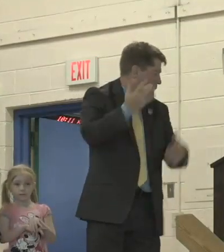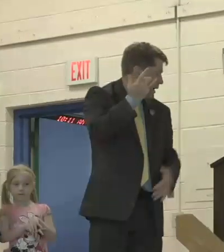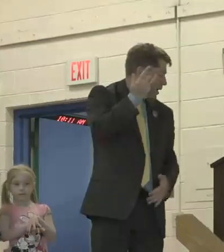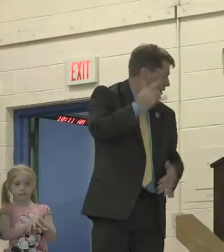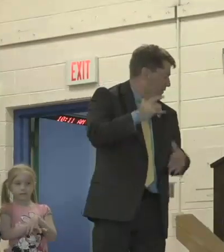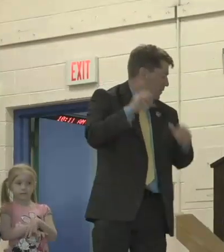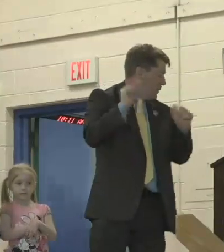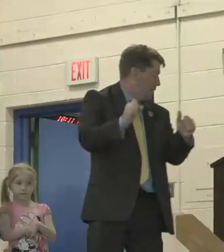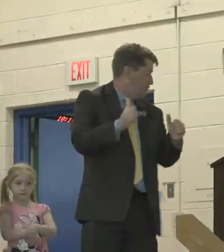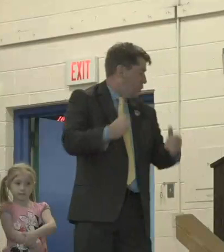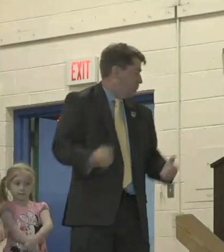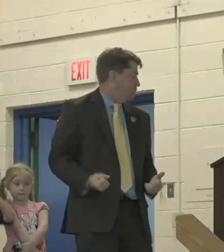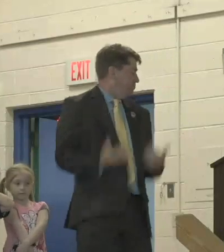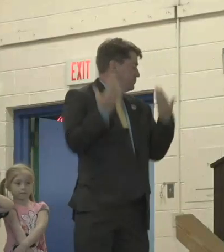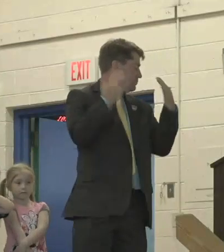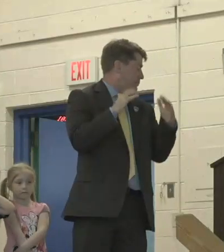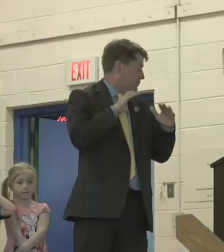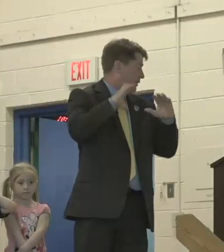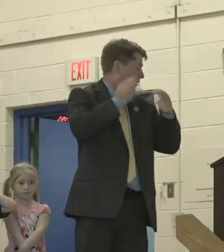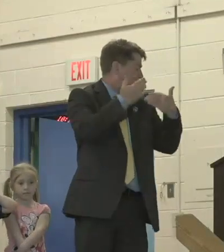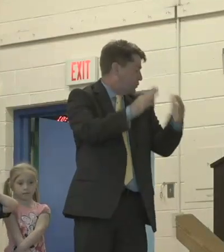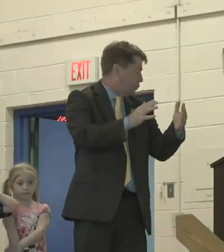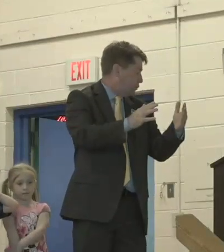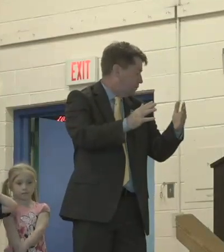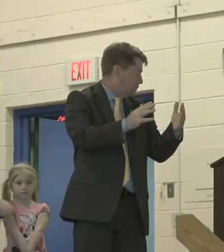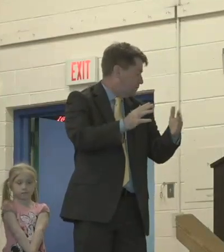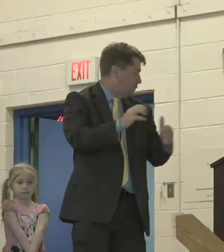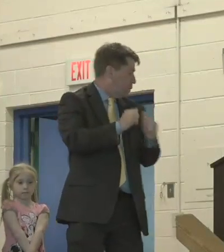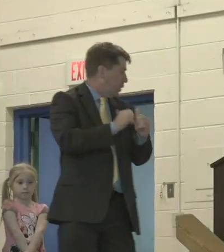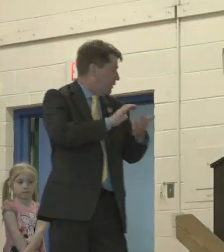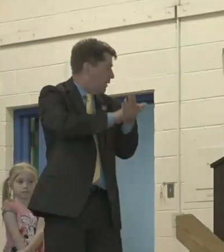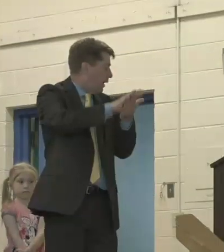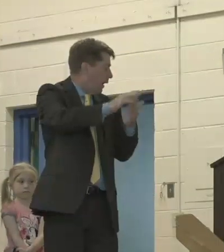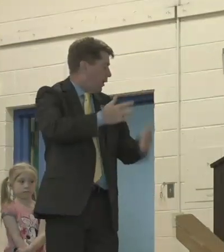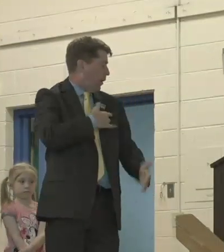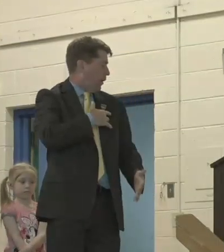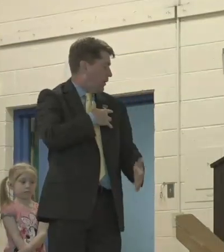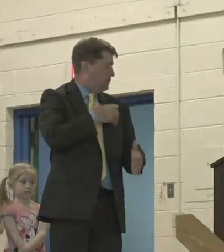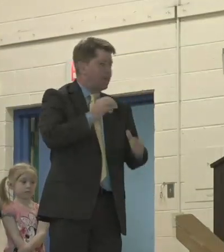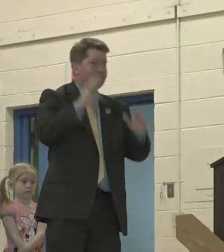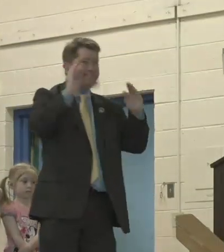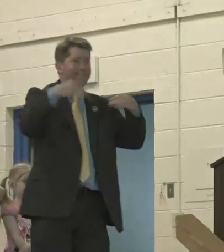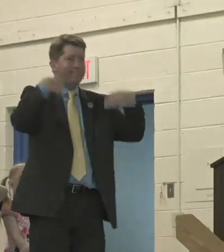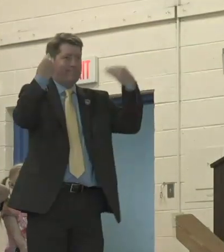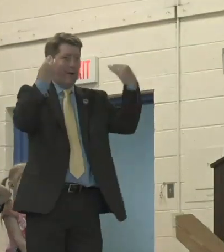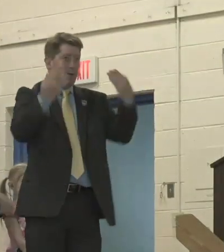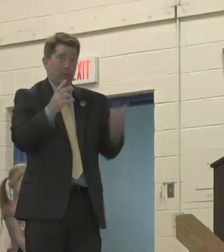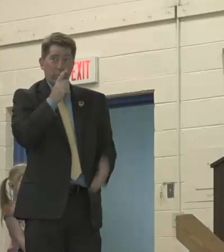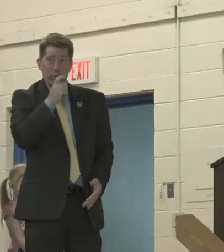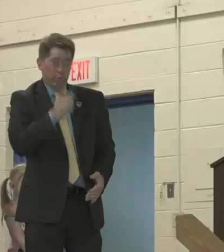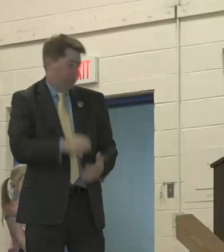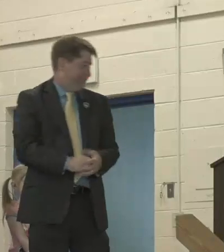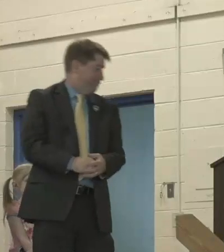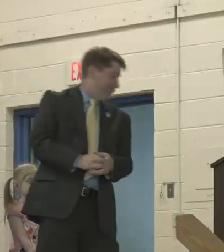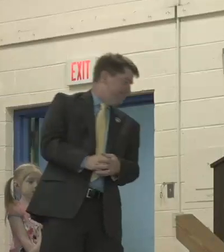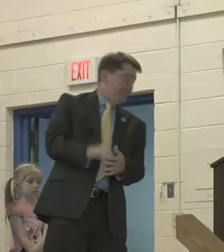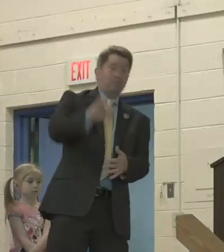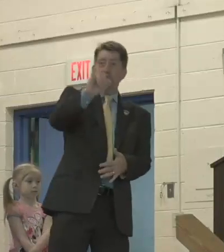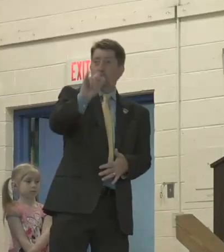Oh, I thought it was a bug. Sorry, it's a firefly. It is for your ability to light up our classroom with your